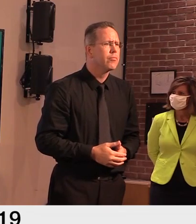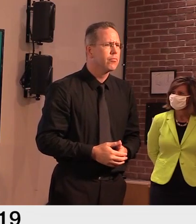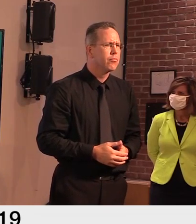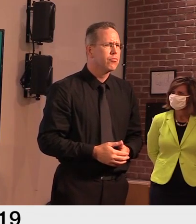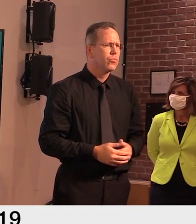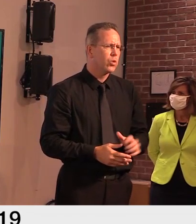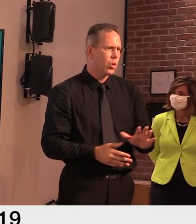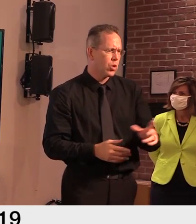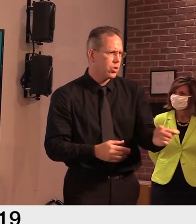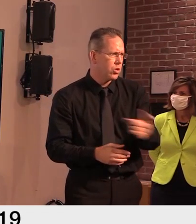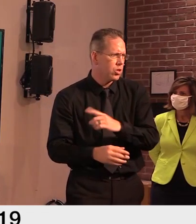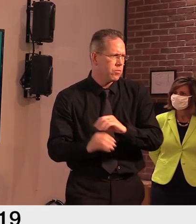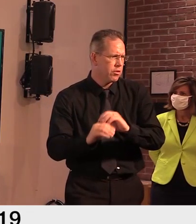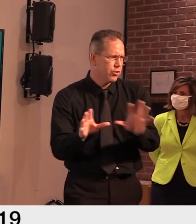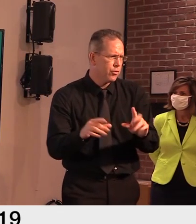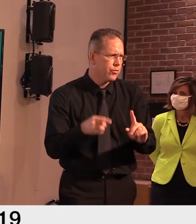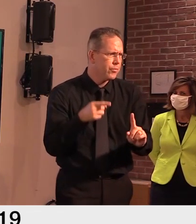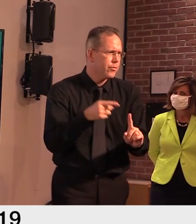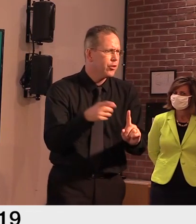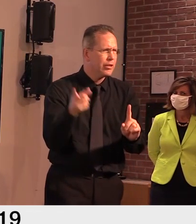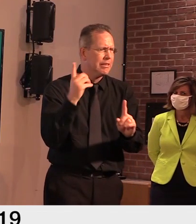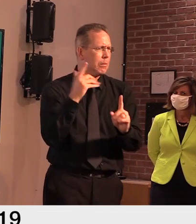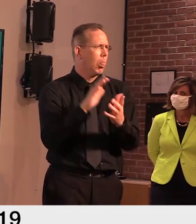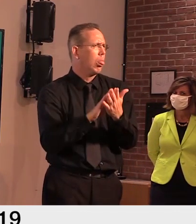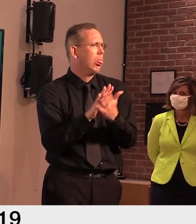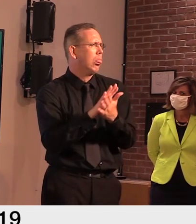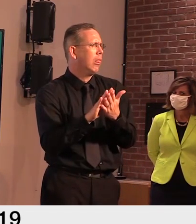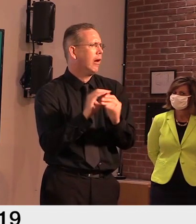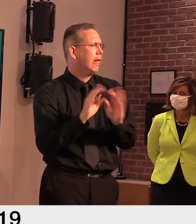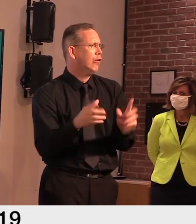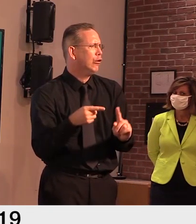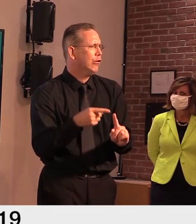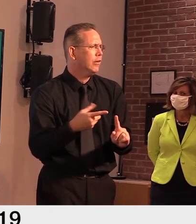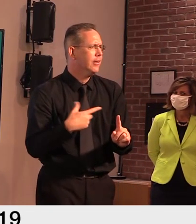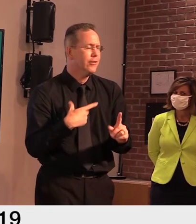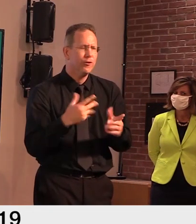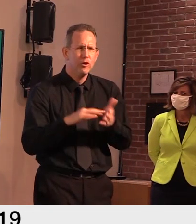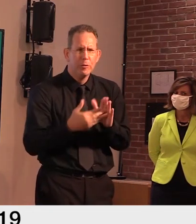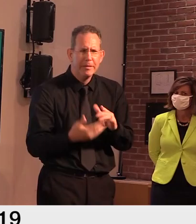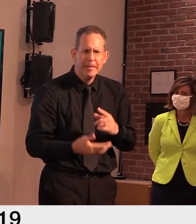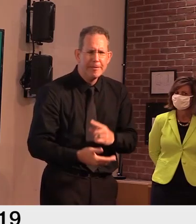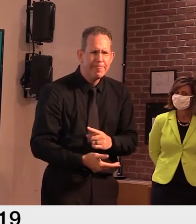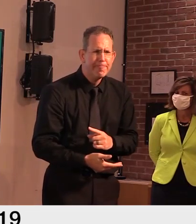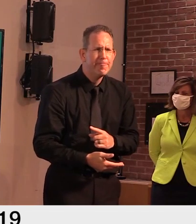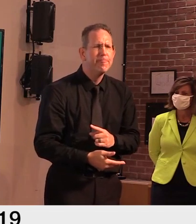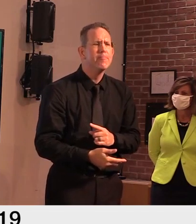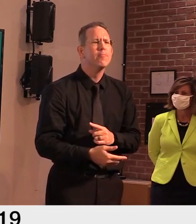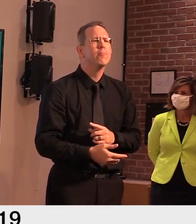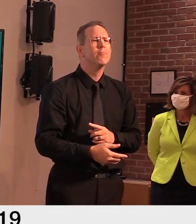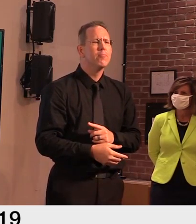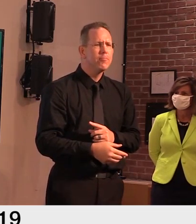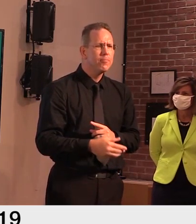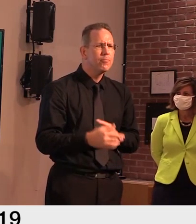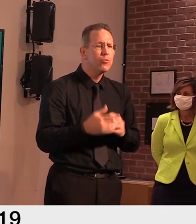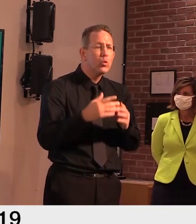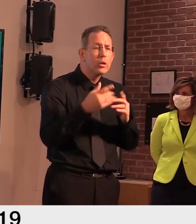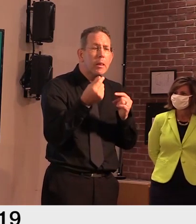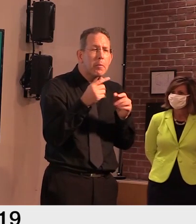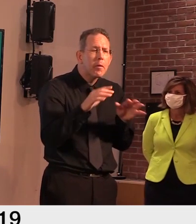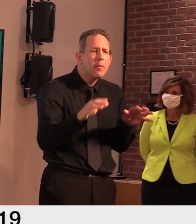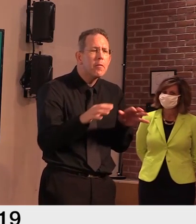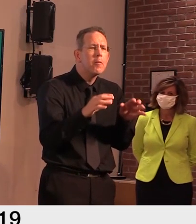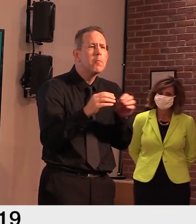with the public and the legislature and other stakeholders as we do that. So that's just to try to understand